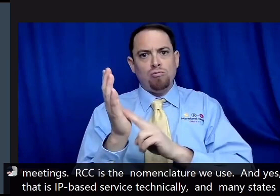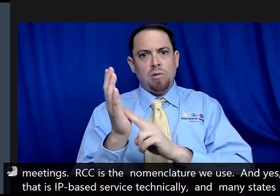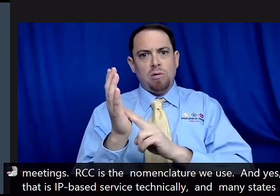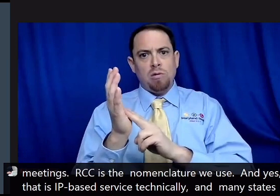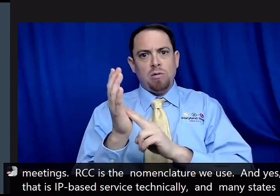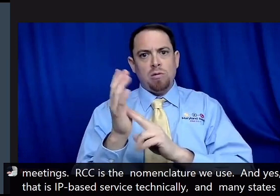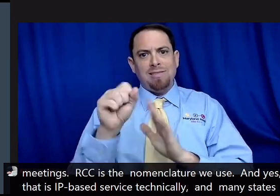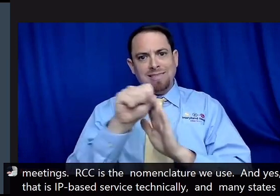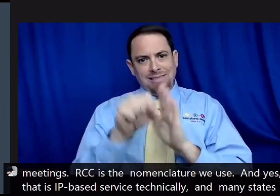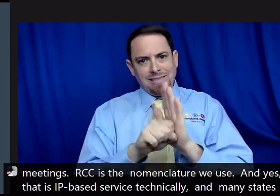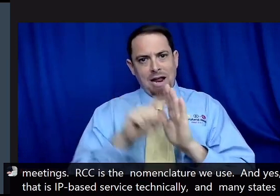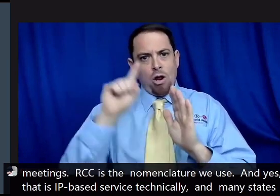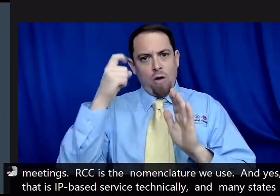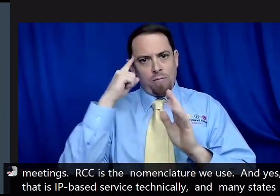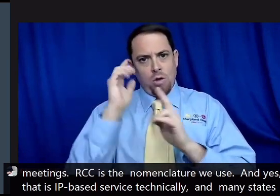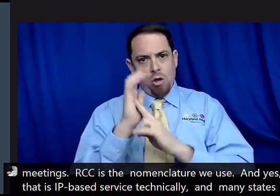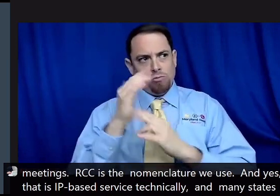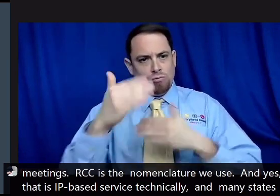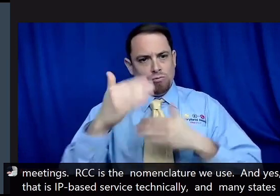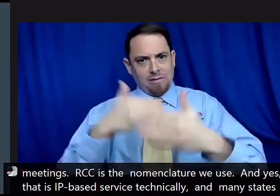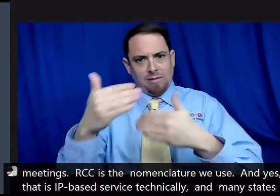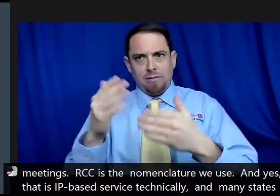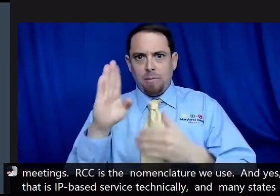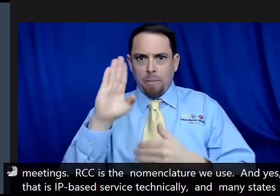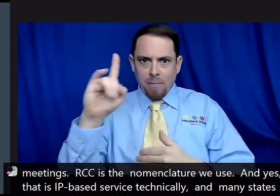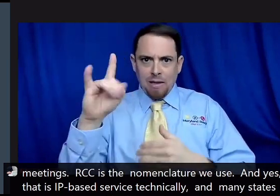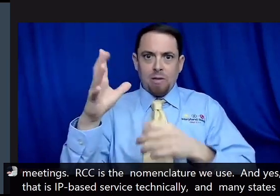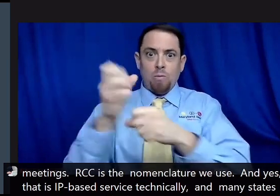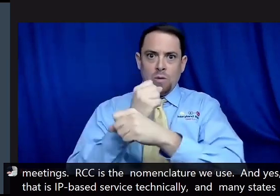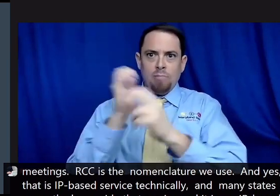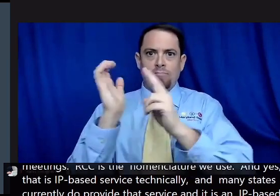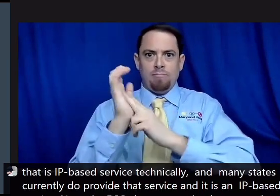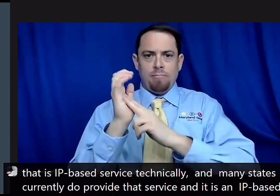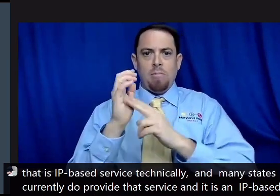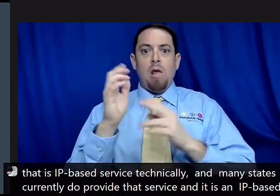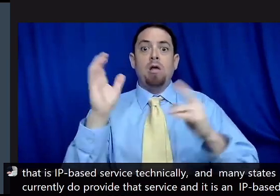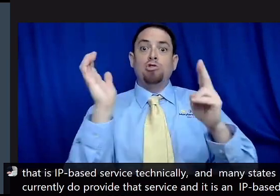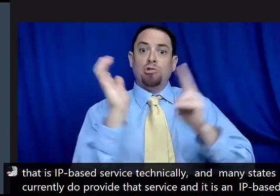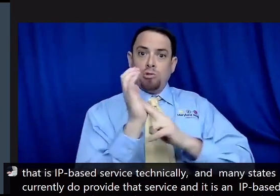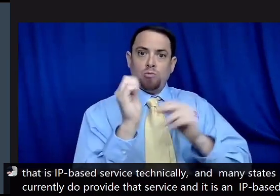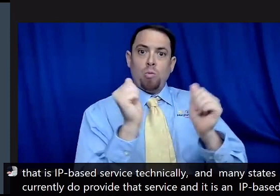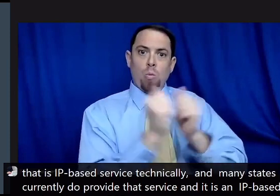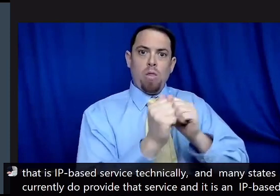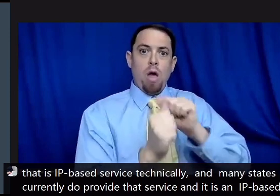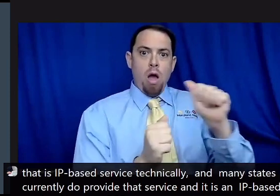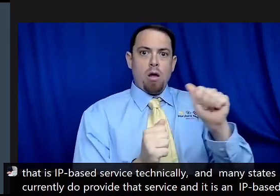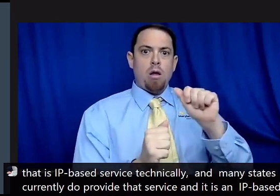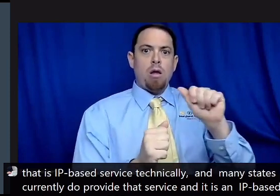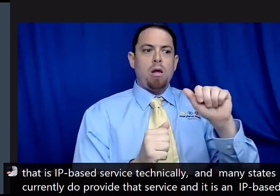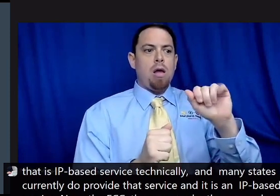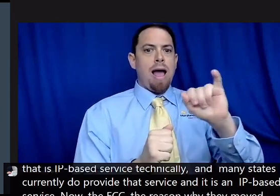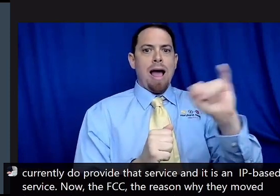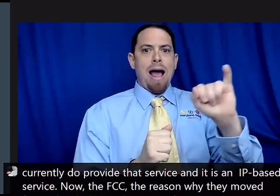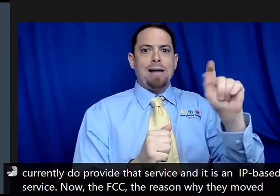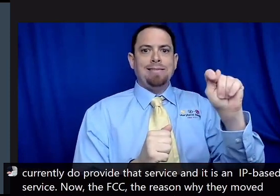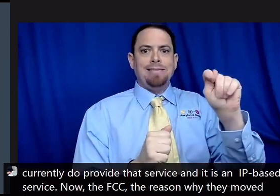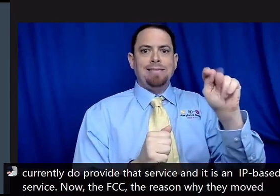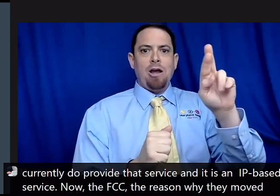Now, the FCC, the reason why they move forward with that is because of state government procurement and contracts and bidding.